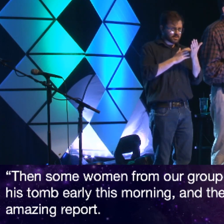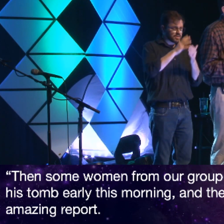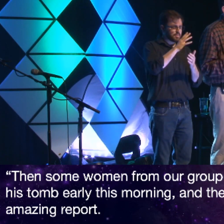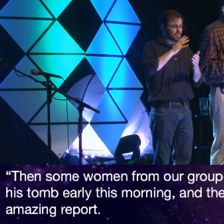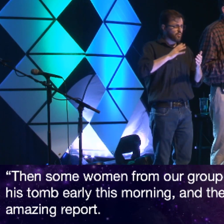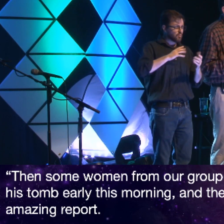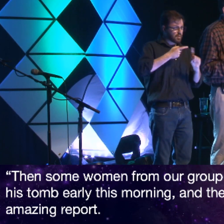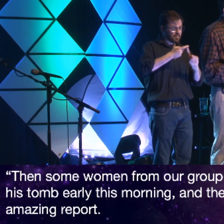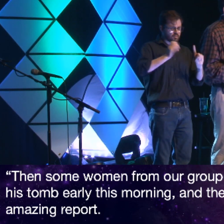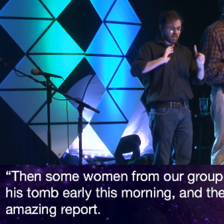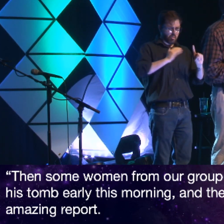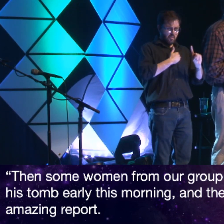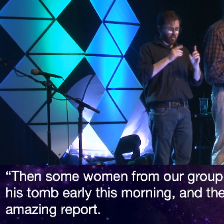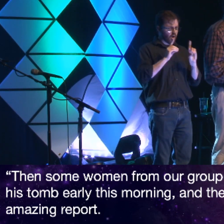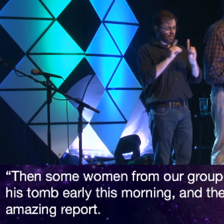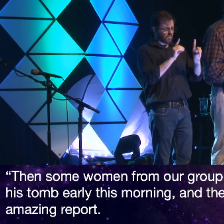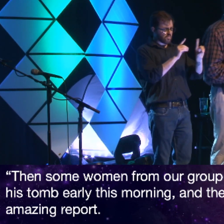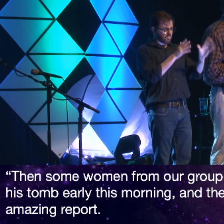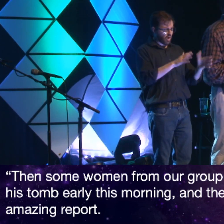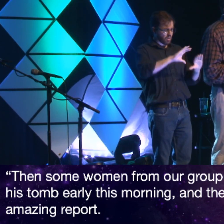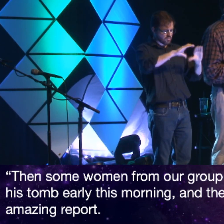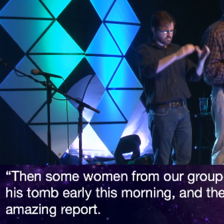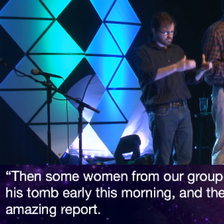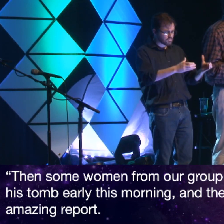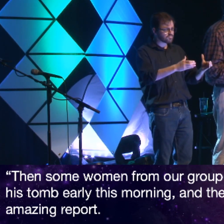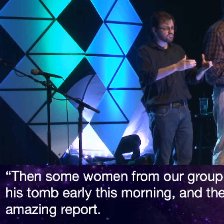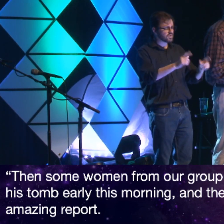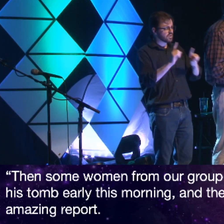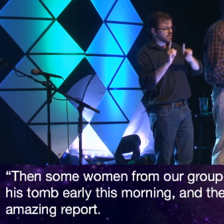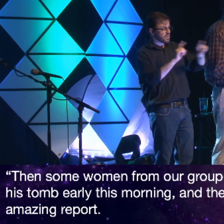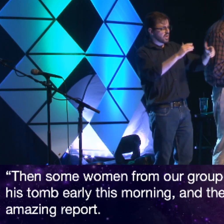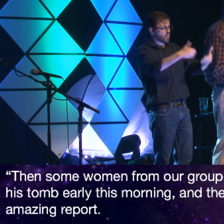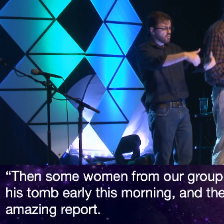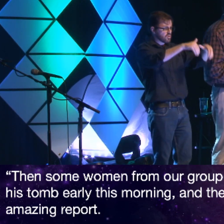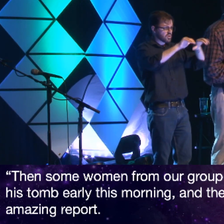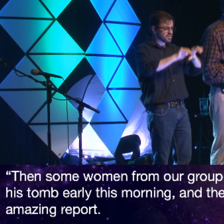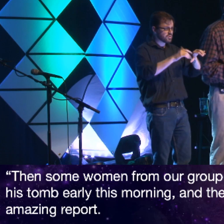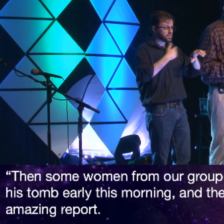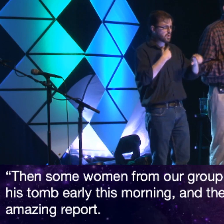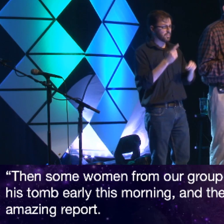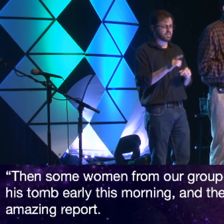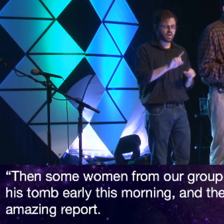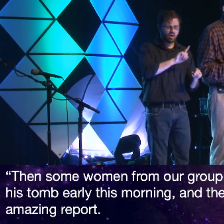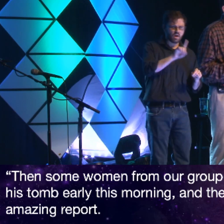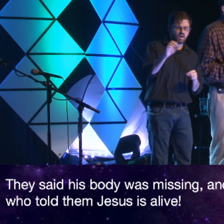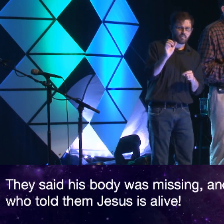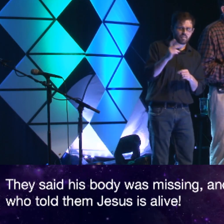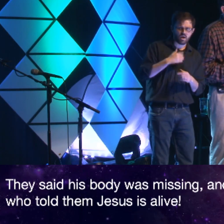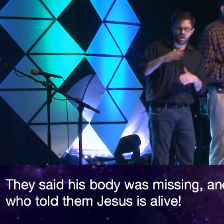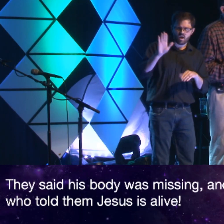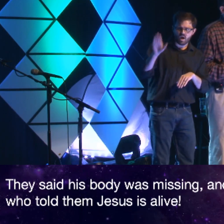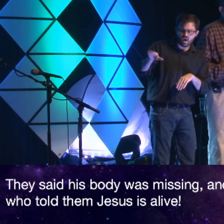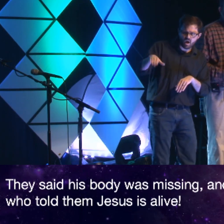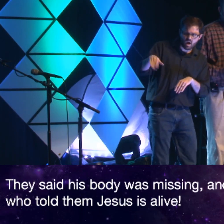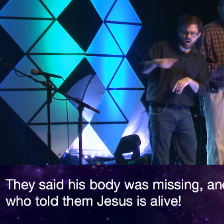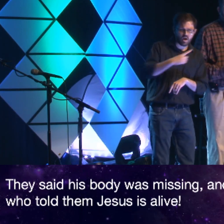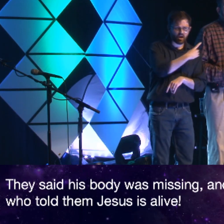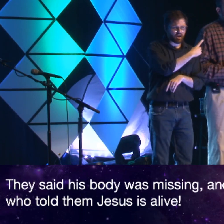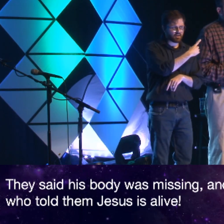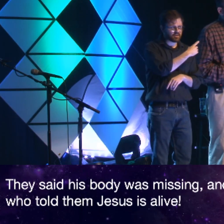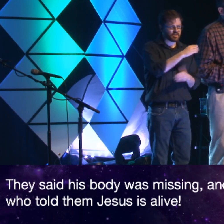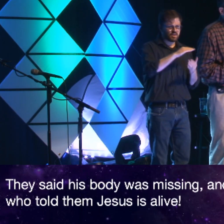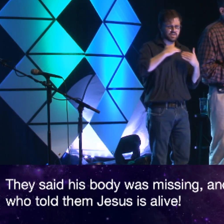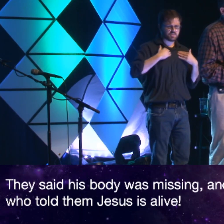followers that were at his tomb early this morning, and they came back with an amazing report. They said that his body